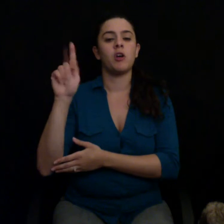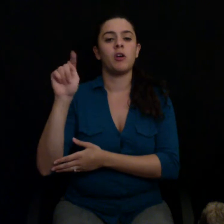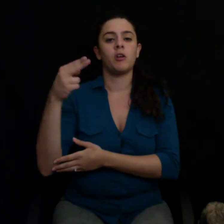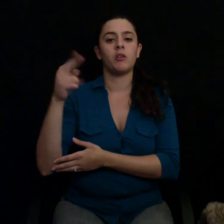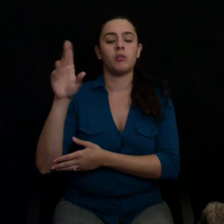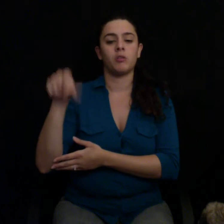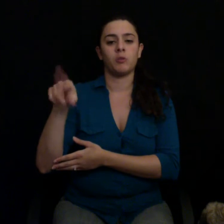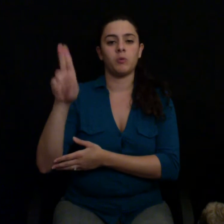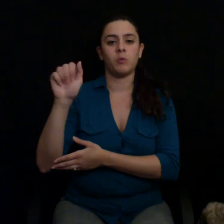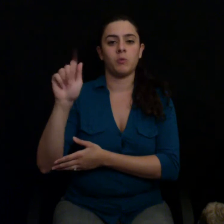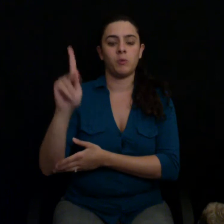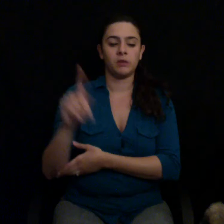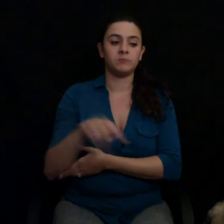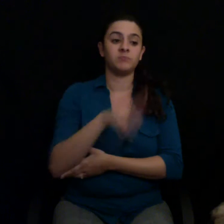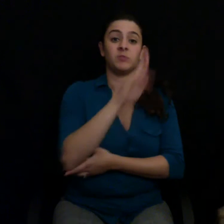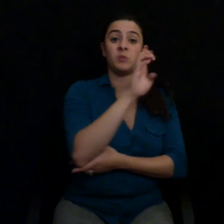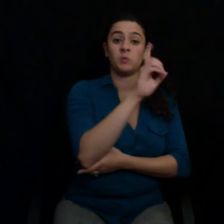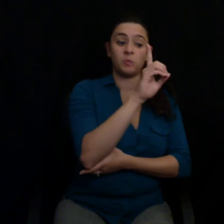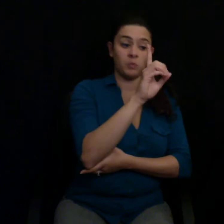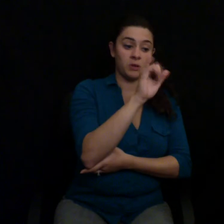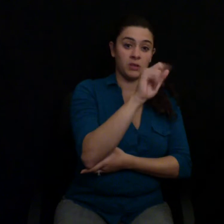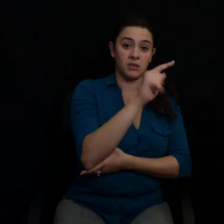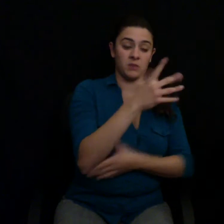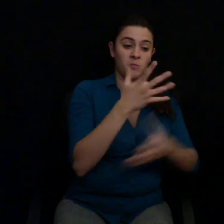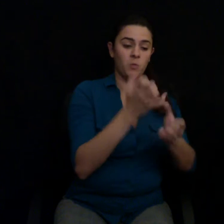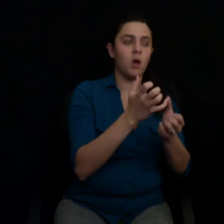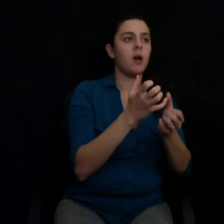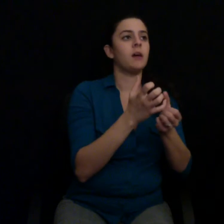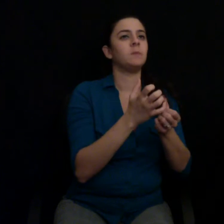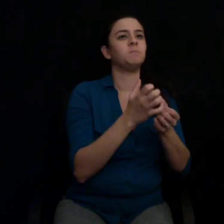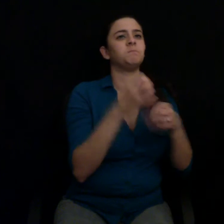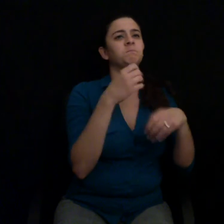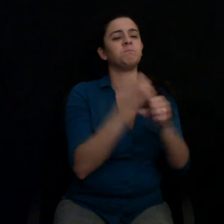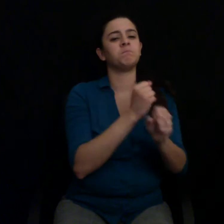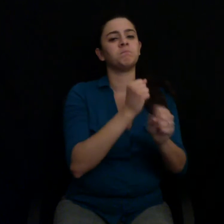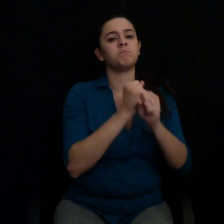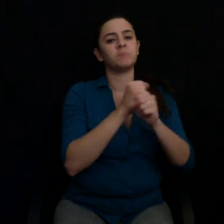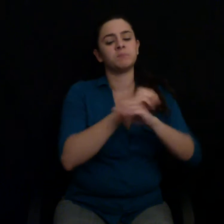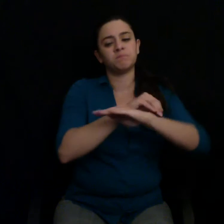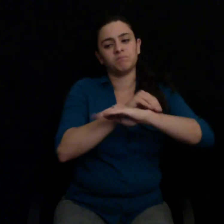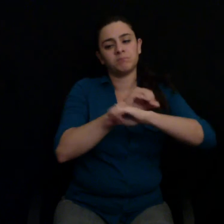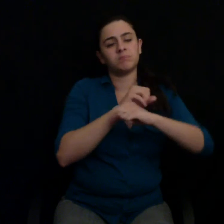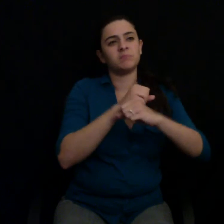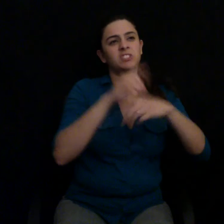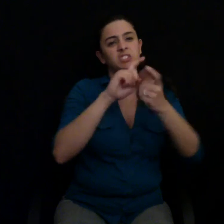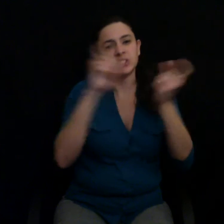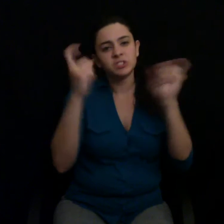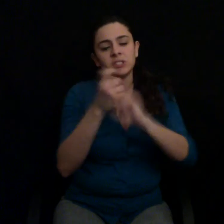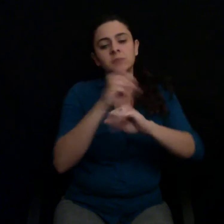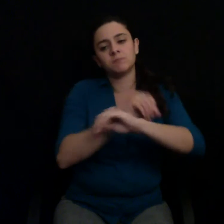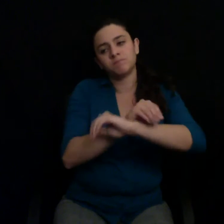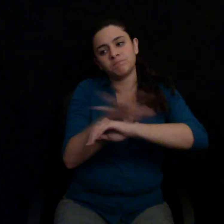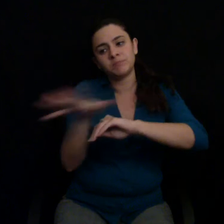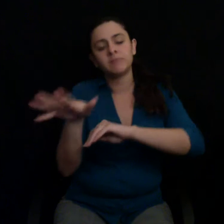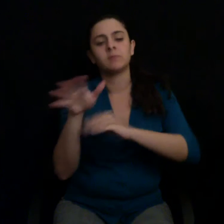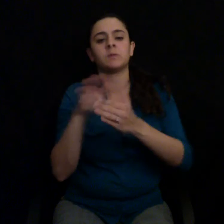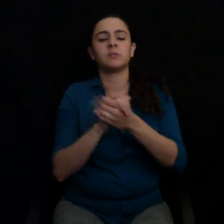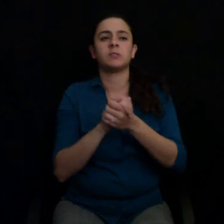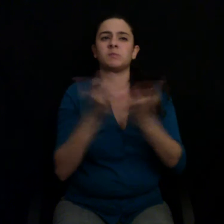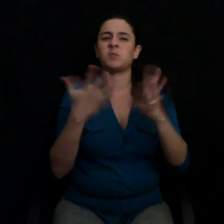And in 2010, actually one of the last blog posts that I wrote before I left, since come back, but one of the last things I remember working on at